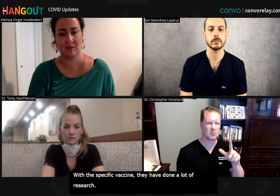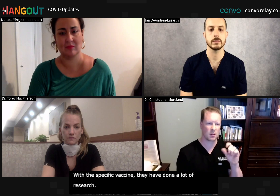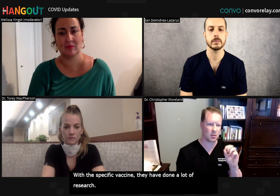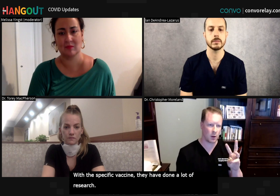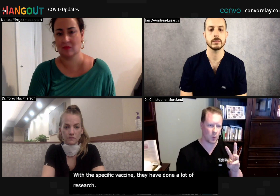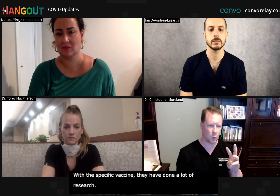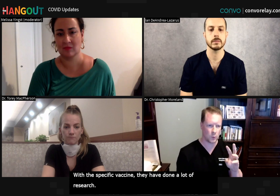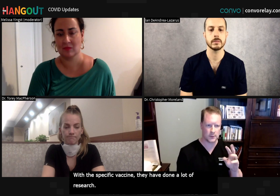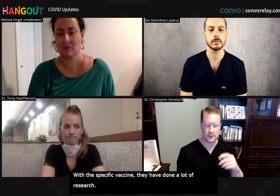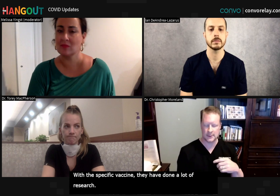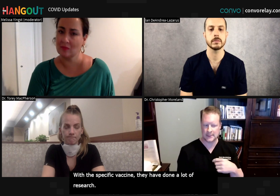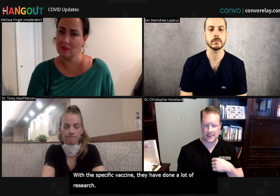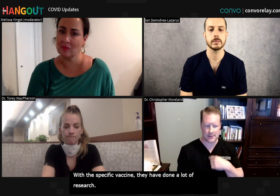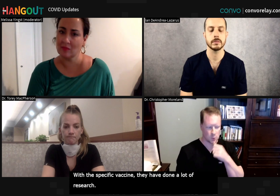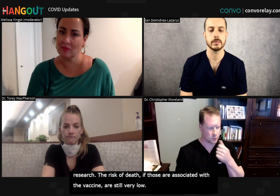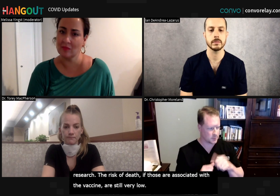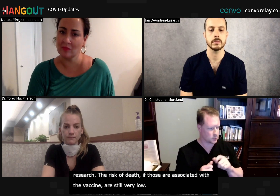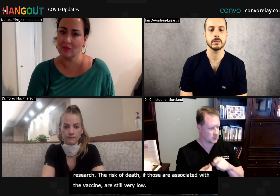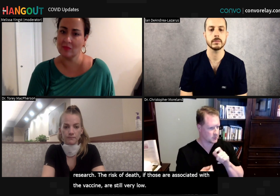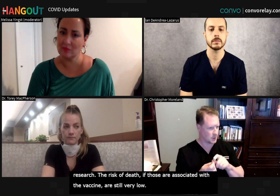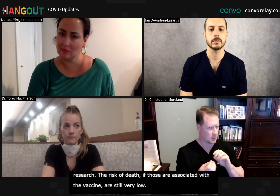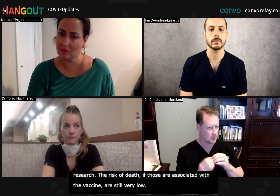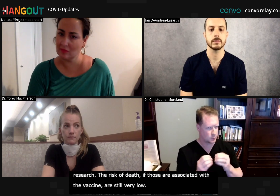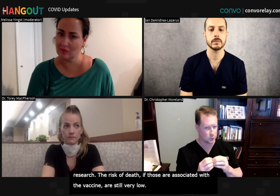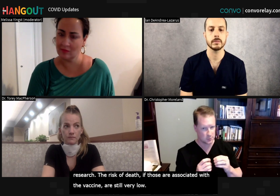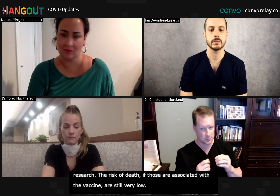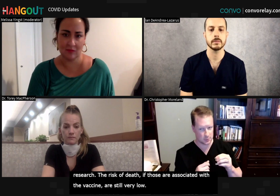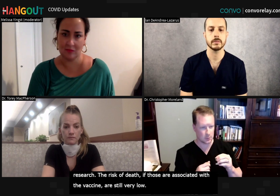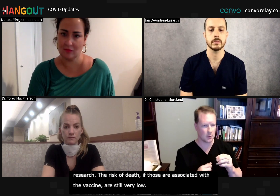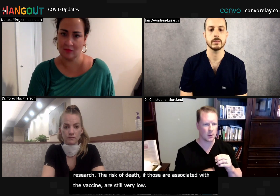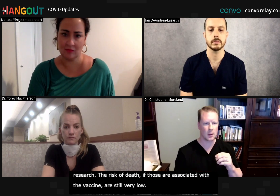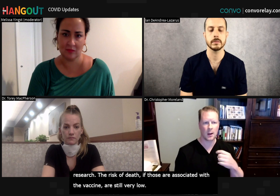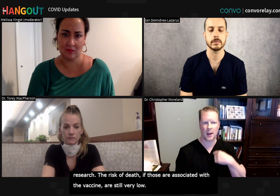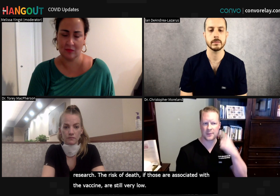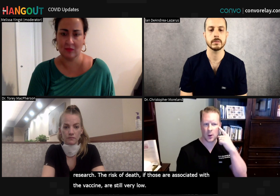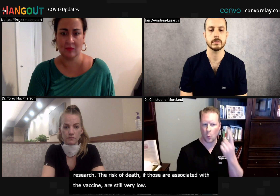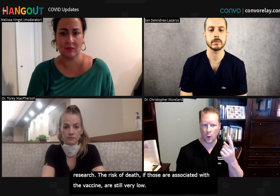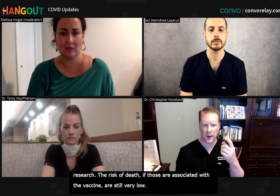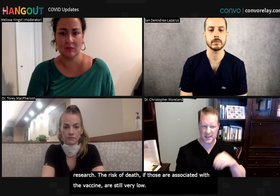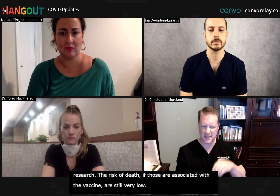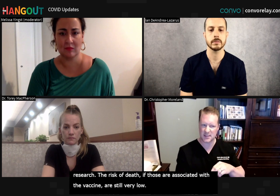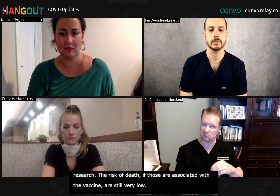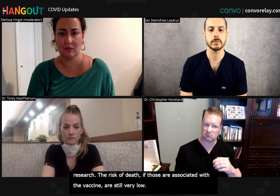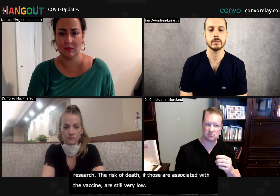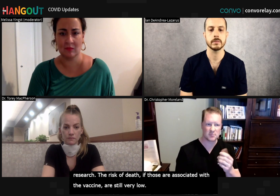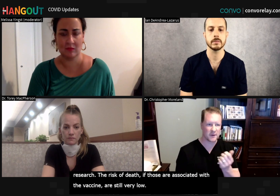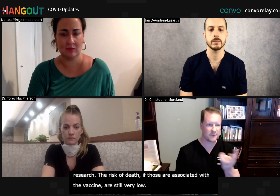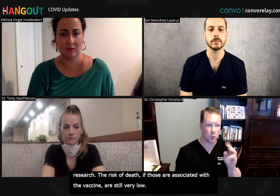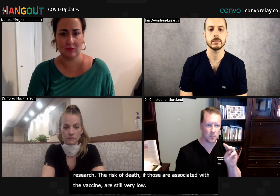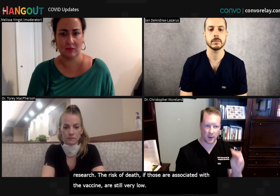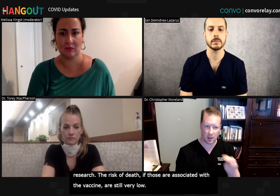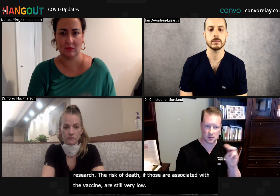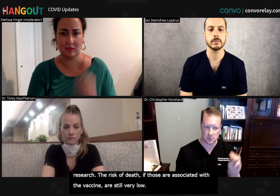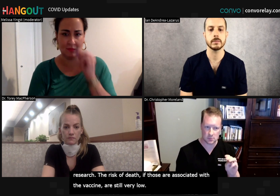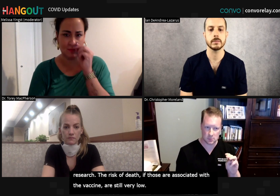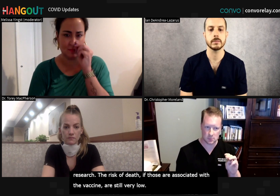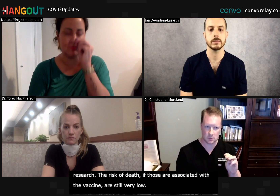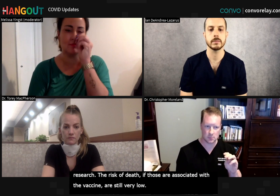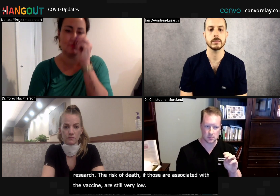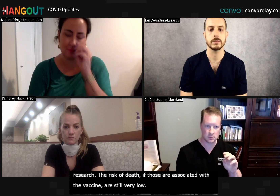But those risks, are there, but they're so low. I don't remember the exact numbers. I don't know if somebody has them, but 1 out of several